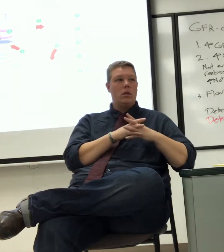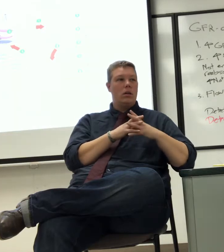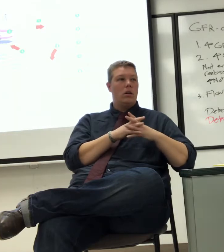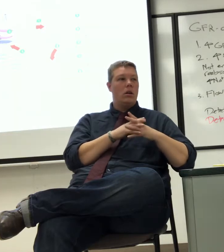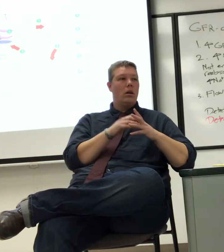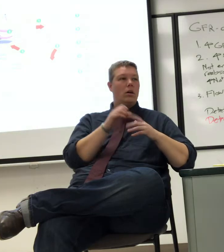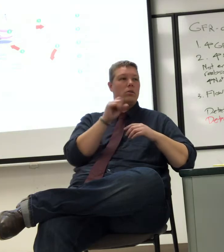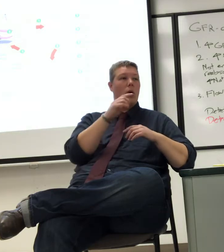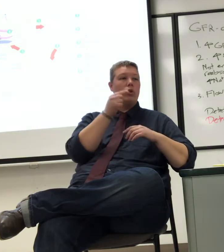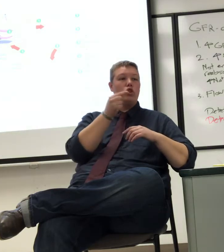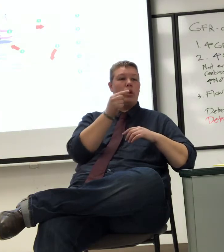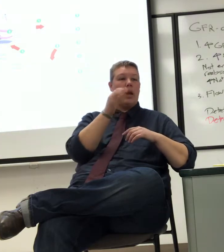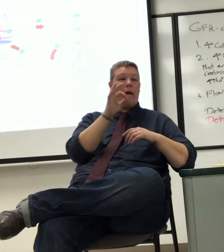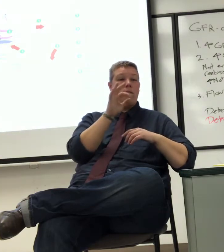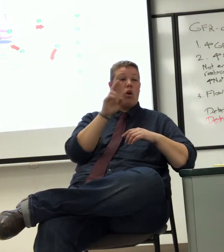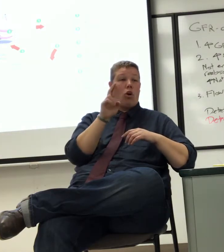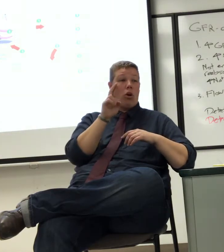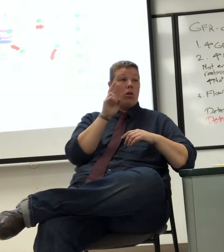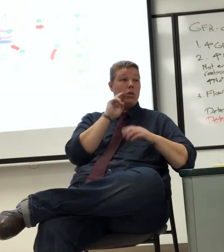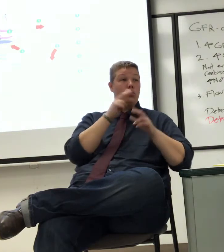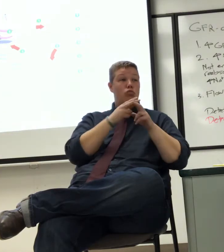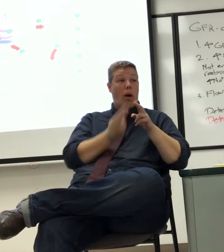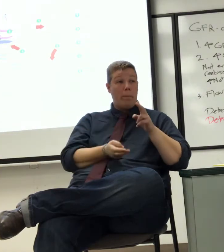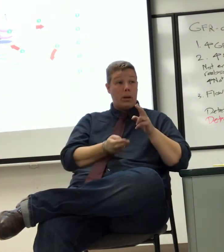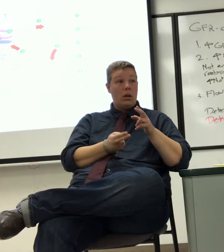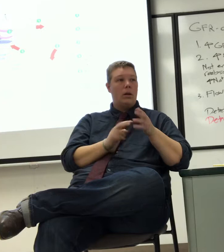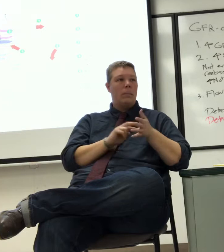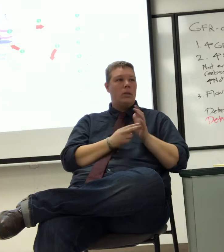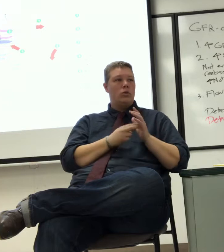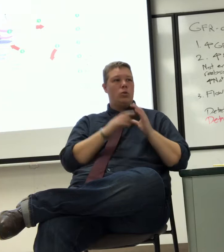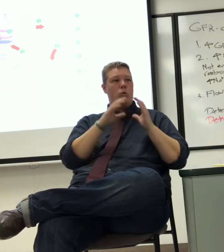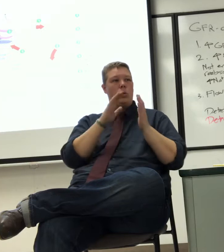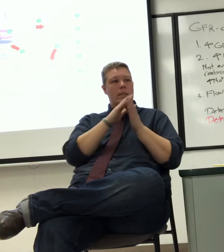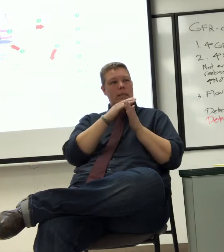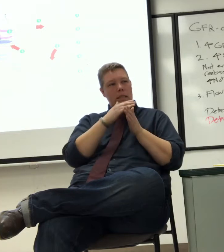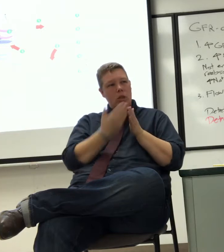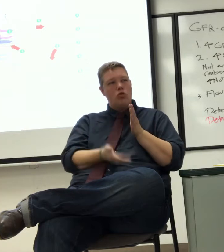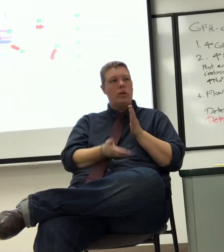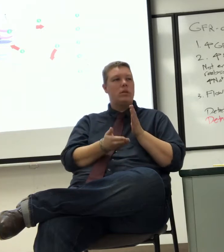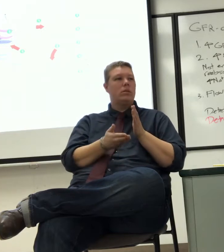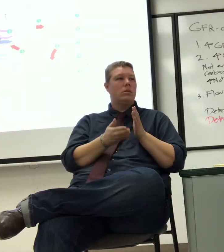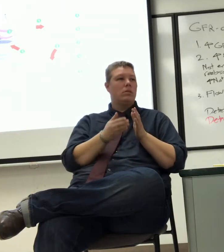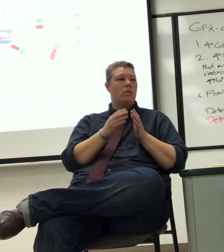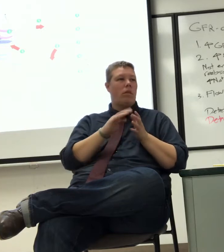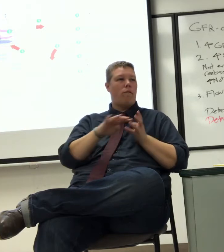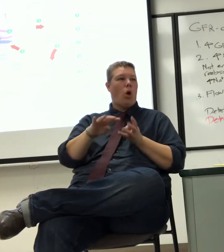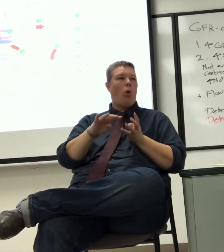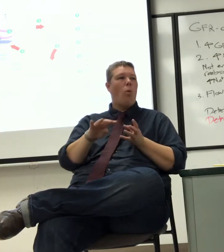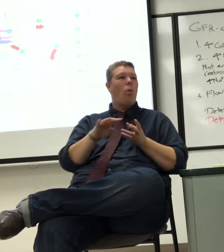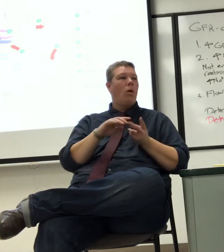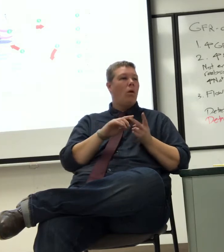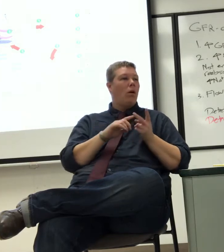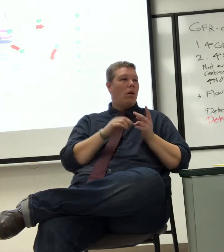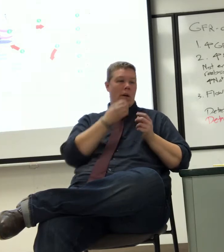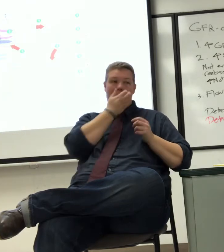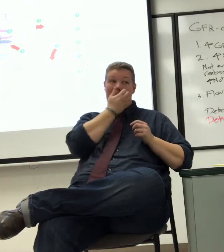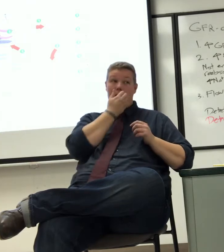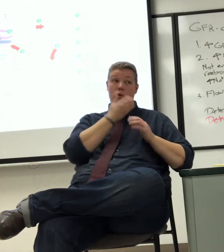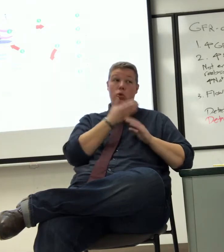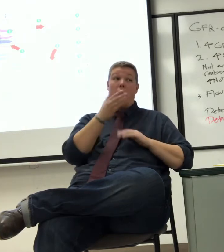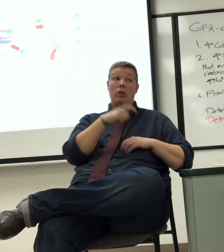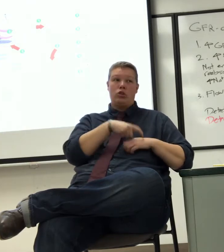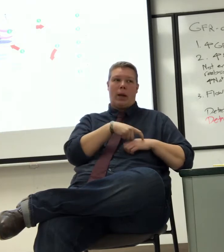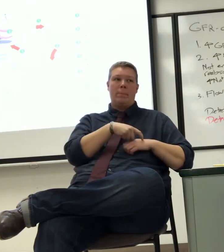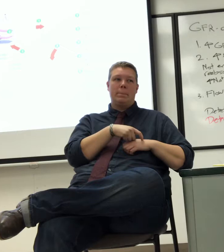So if GFR is dropping, you decrease flow. If there's not enough time when it's too fast, there's too much time.